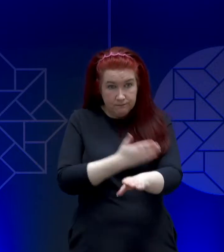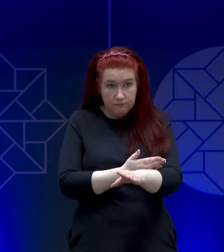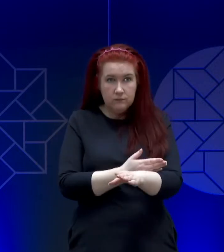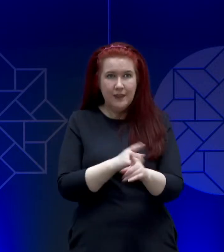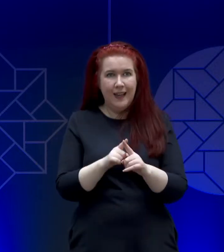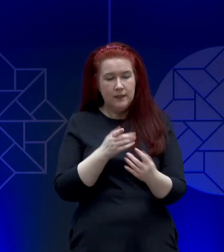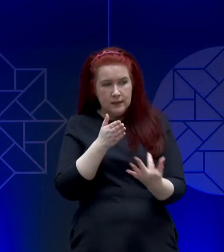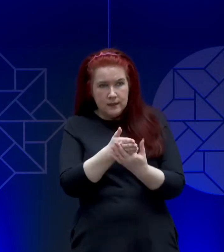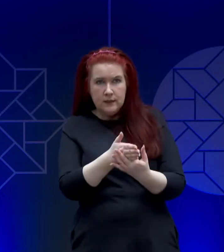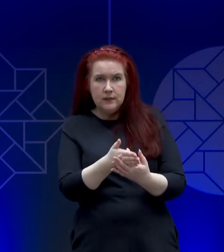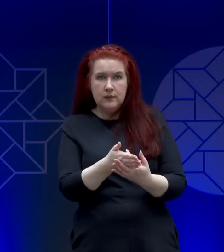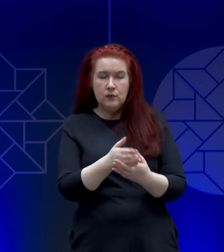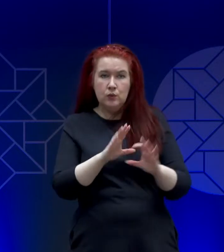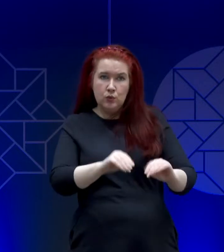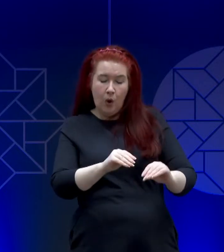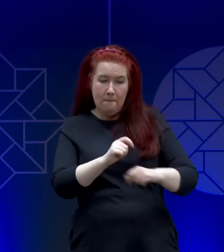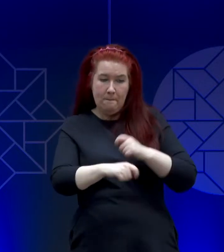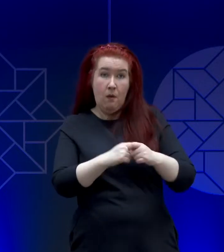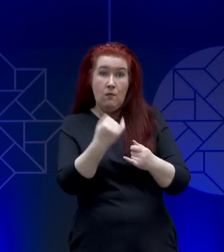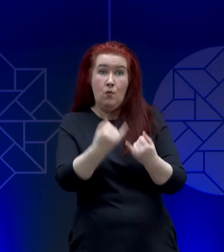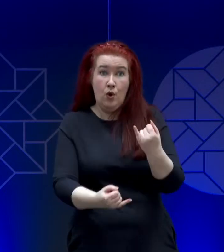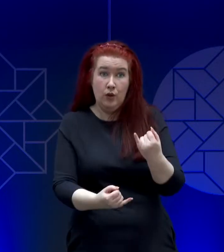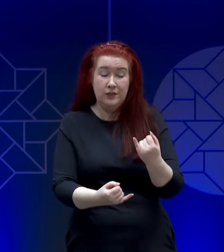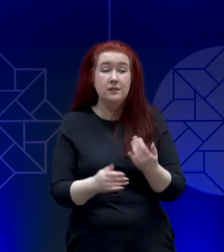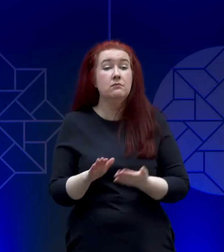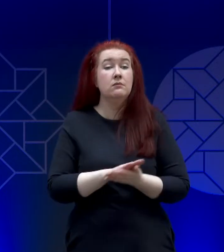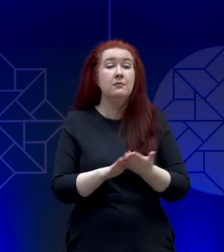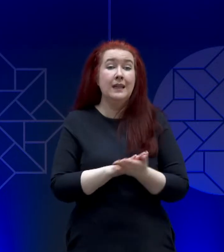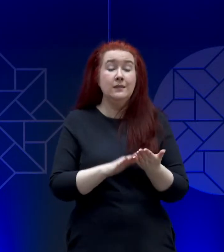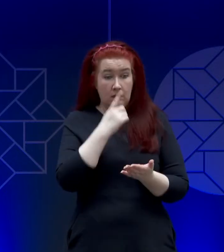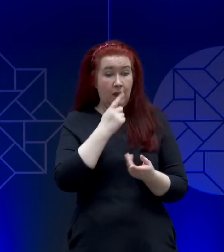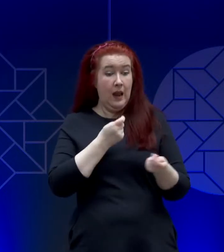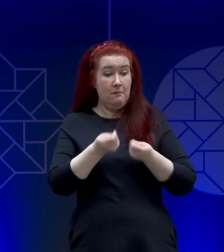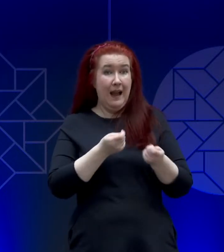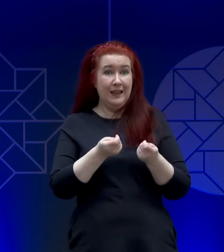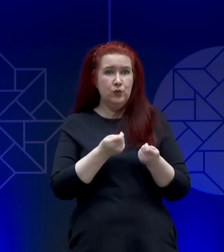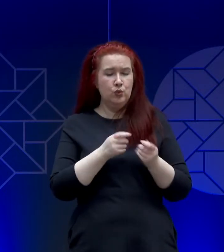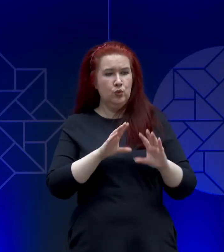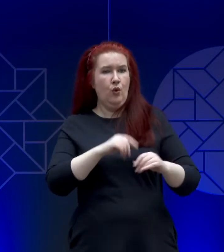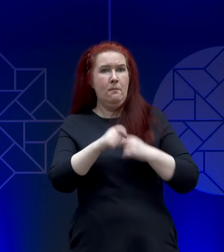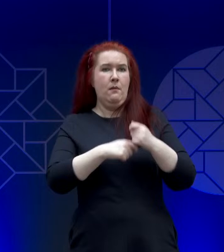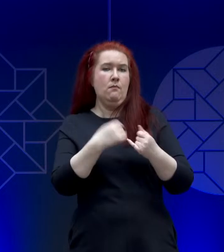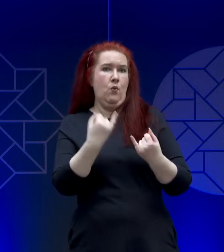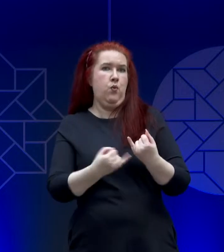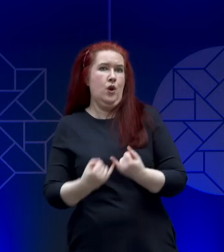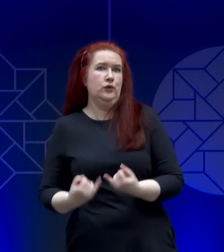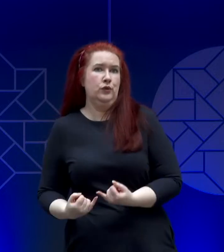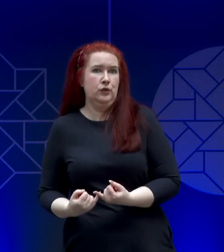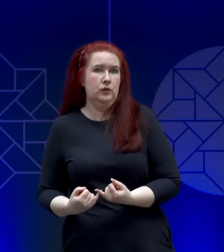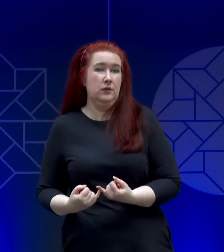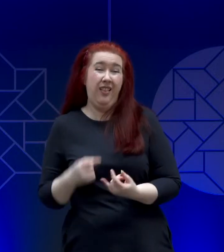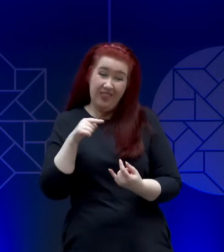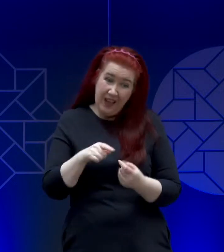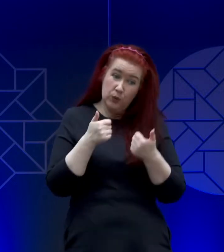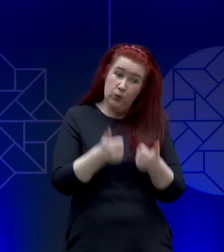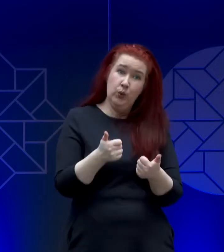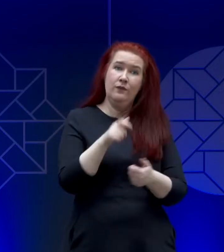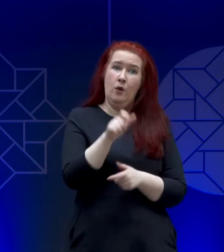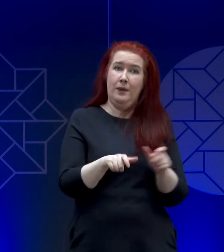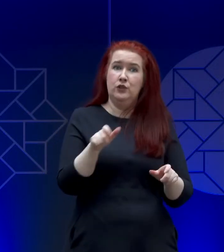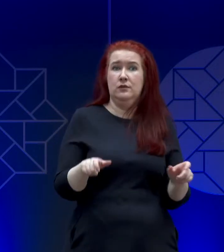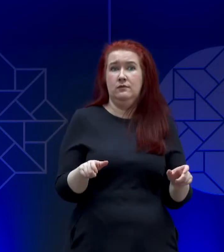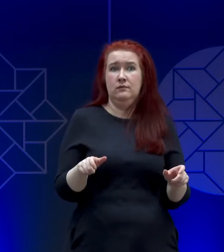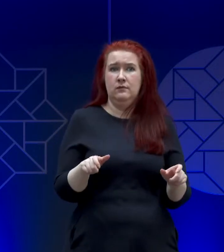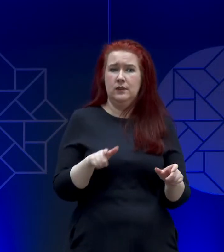diseases from progressing prevents manageable conditions from becoming serious ones. It's good for patients and